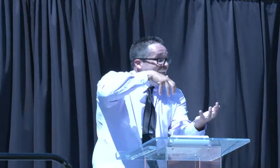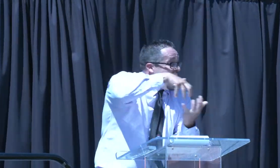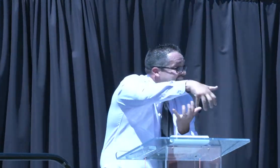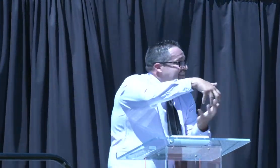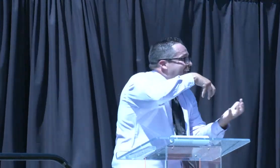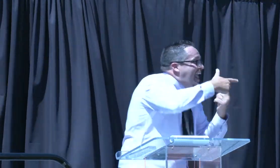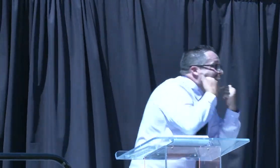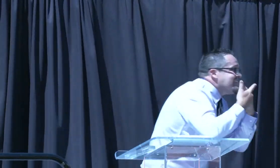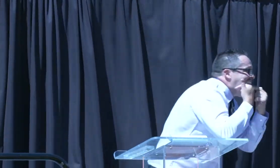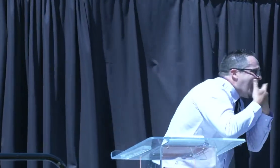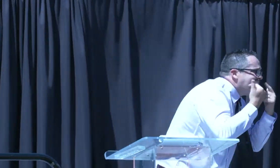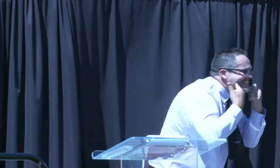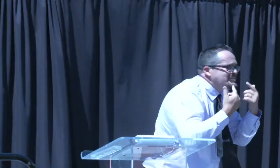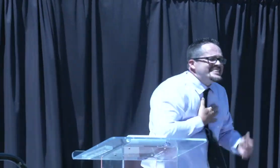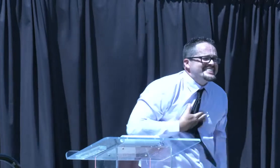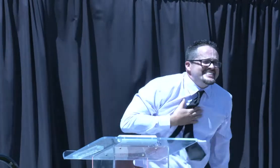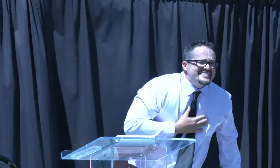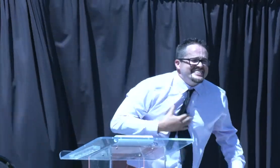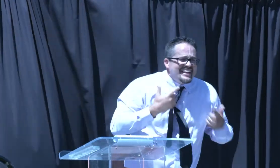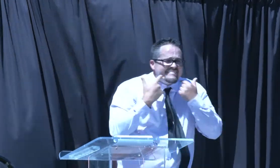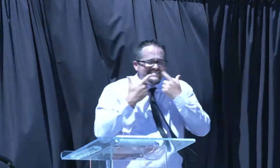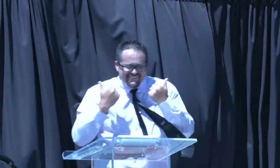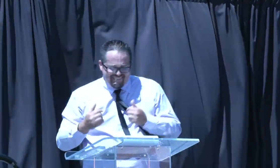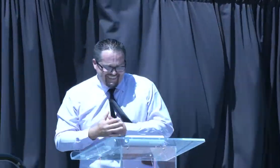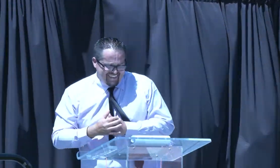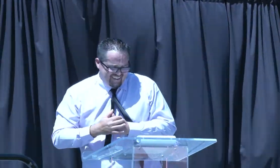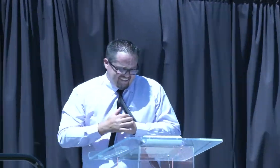and laugh a lot.